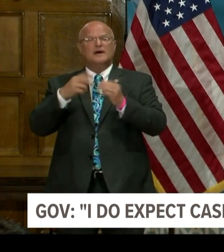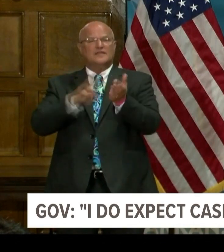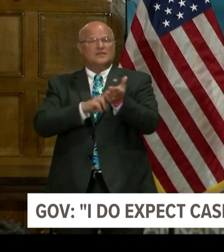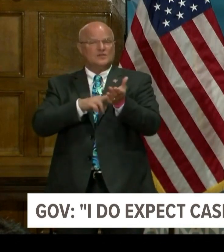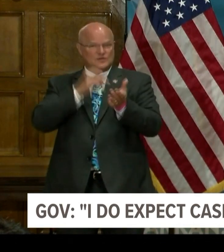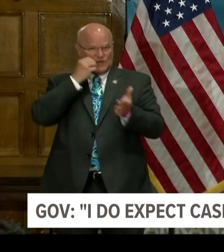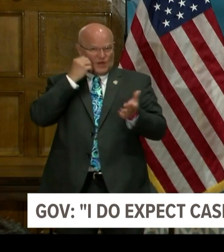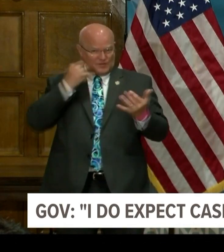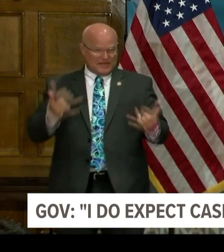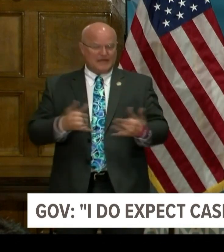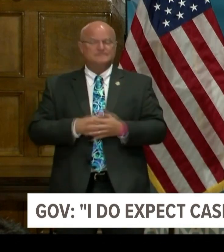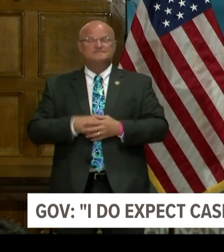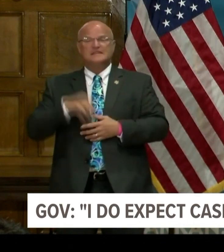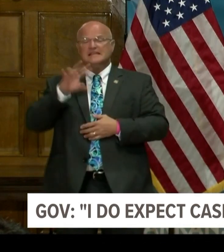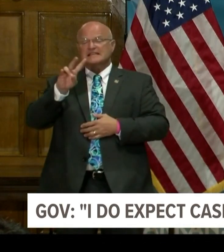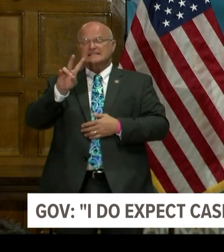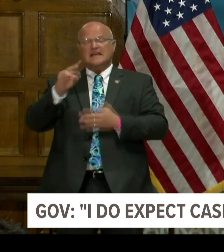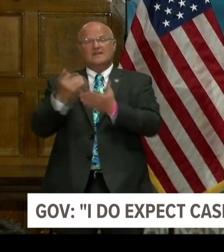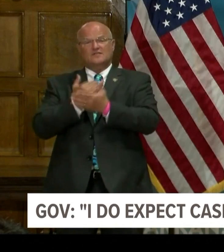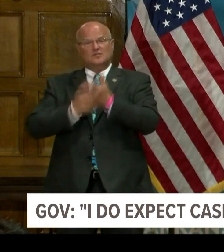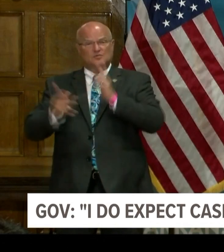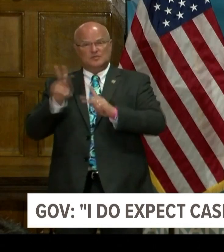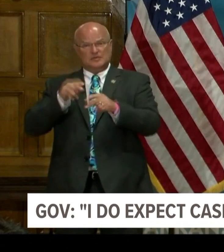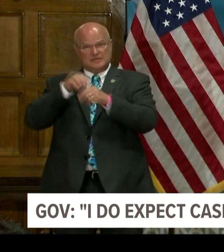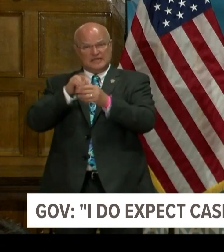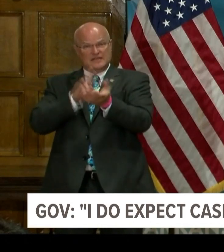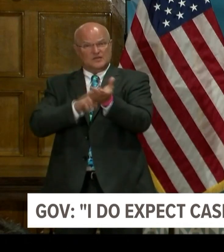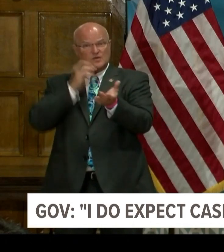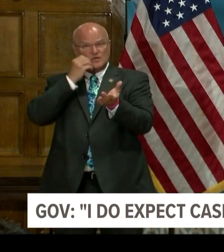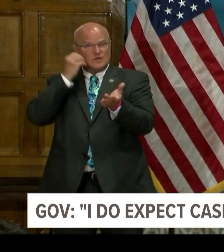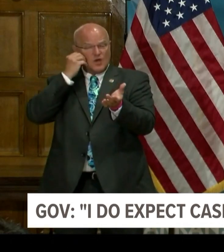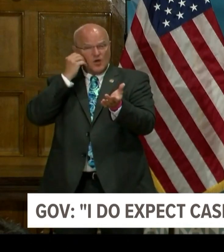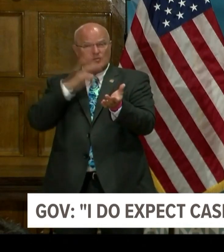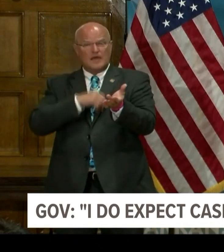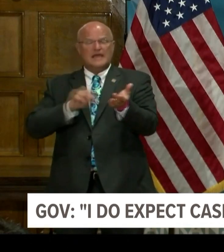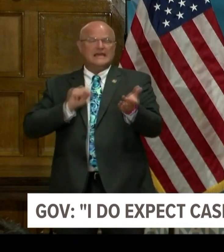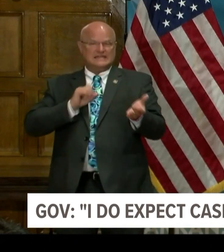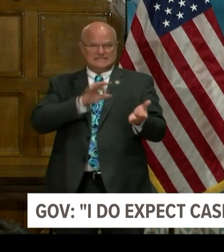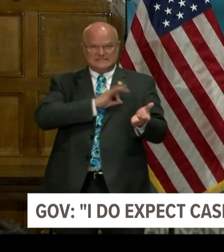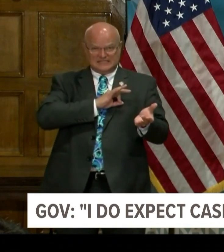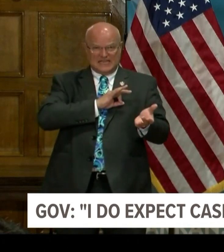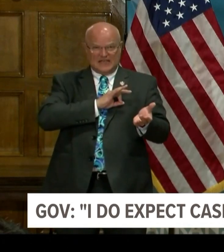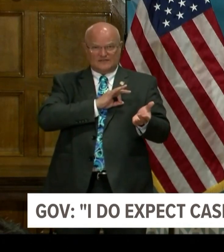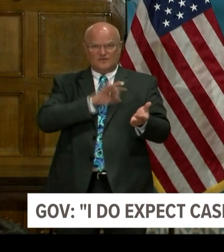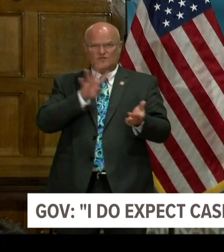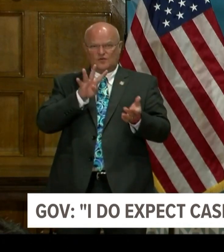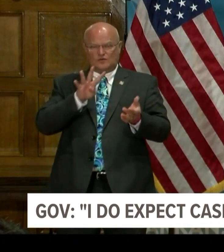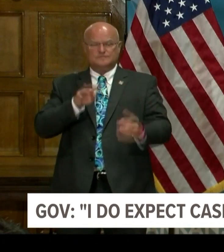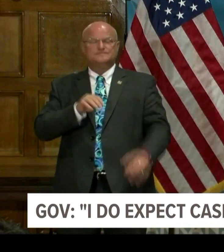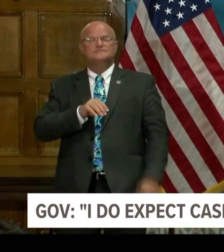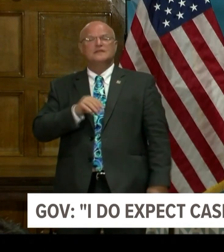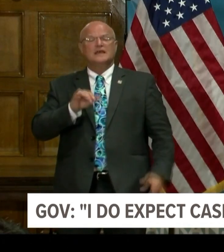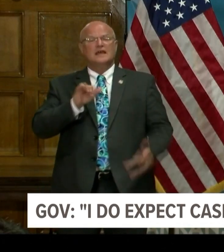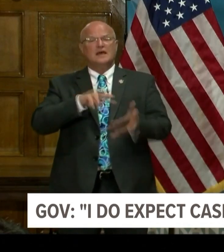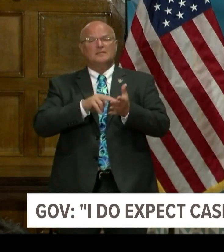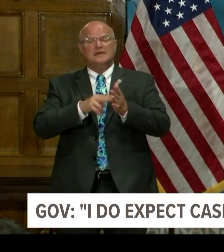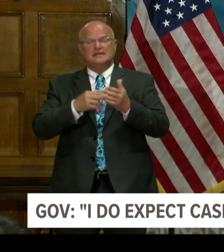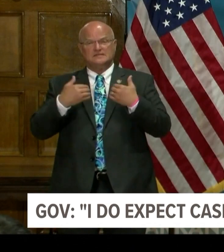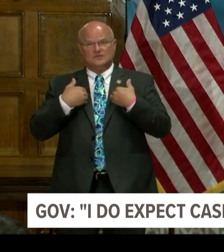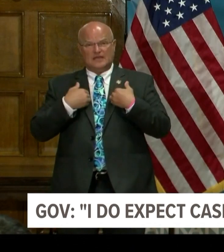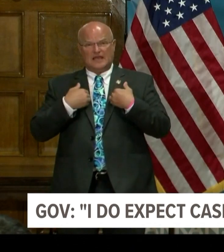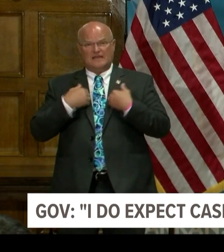homes, we have 7 new residents infected and staff infected at 4 more. That means that we